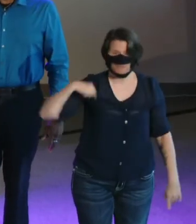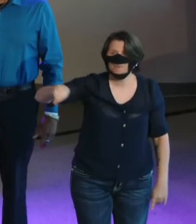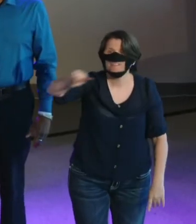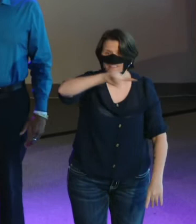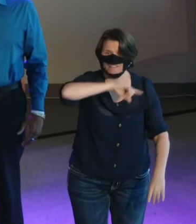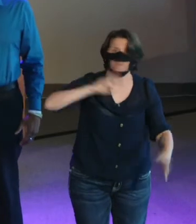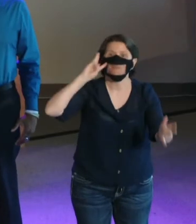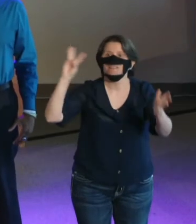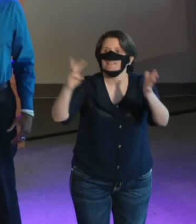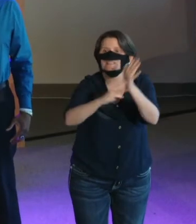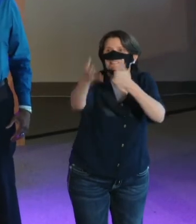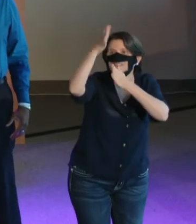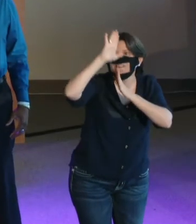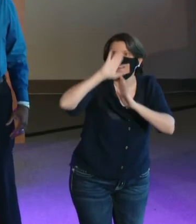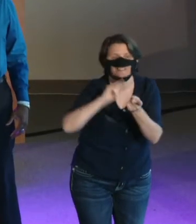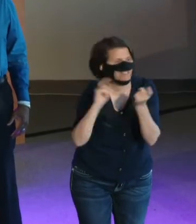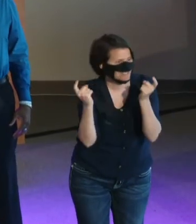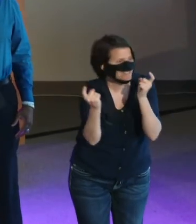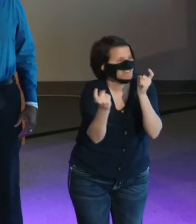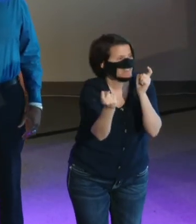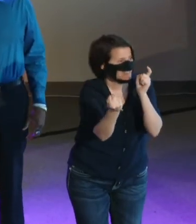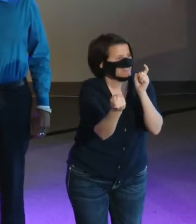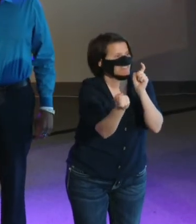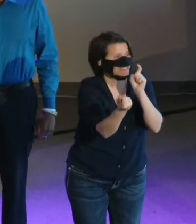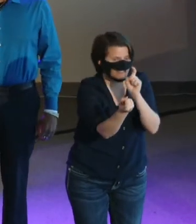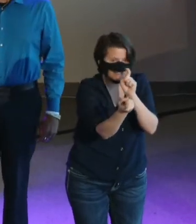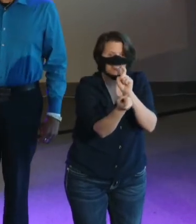and watch God change things.